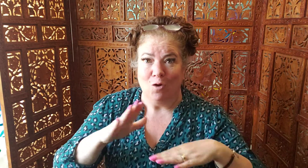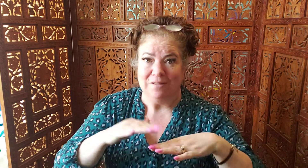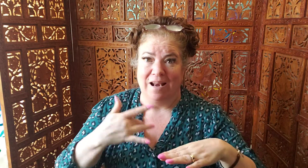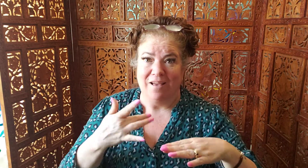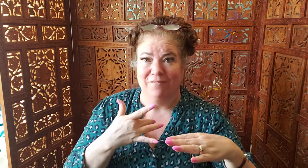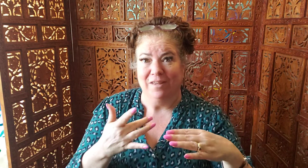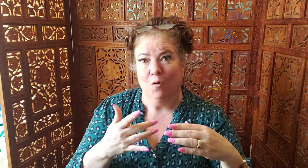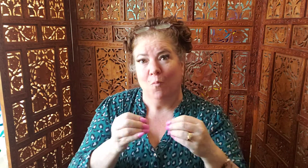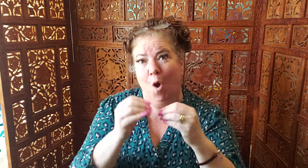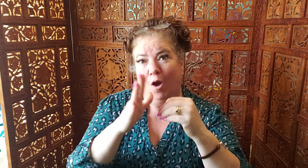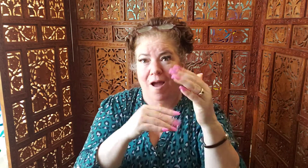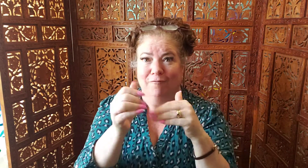More rouge.